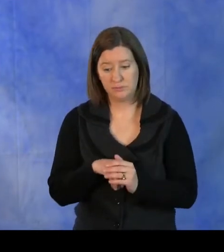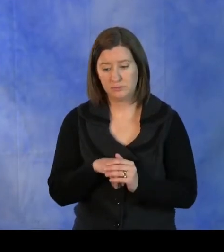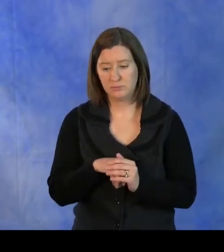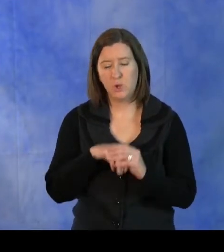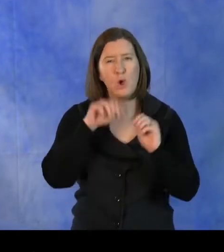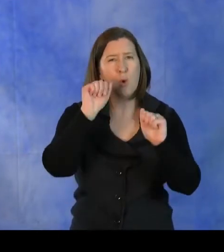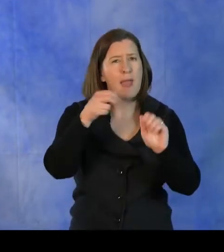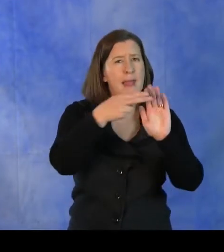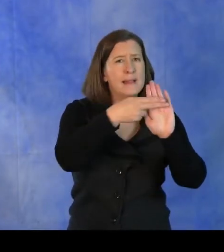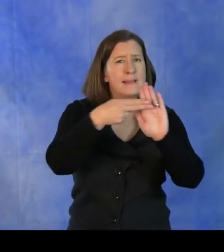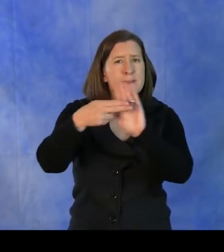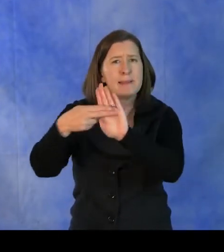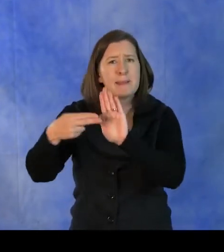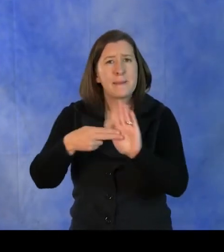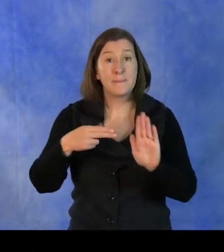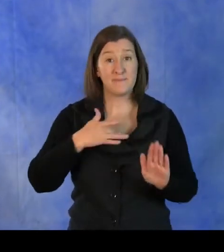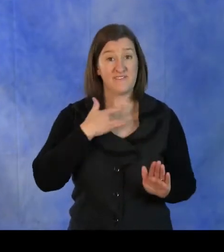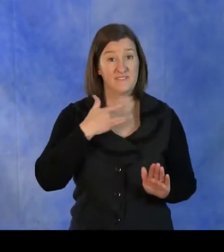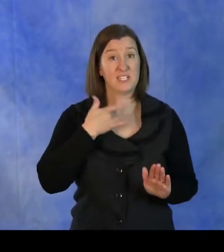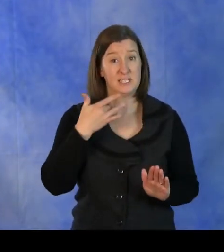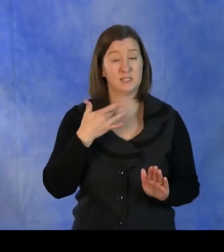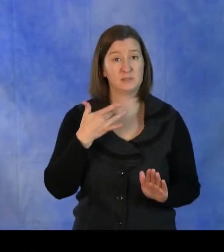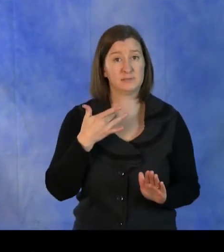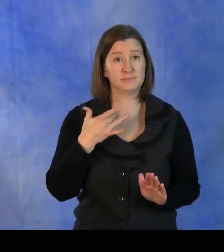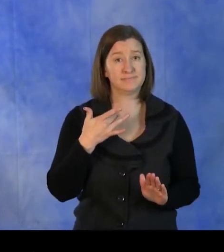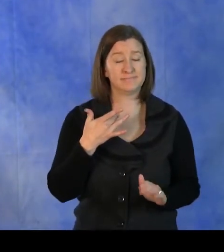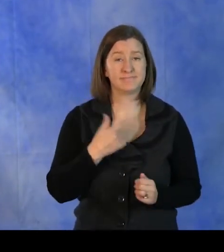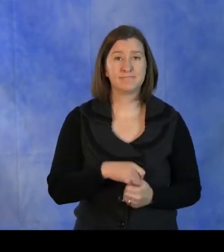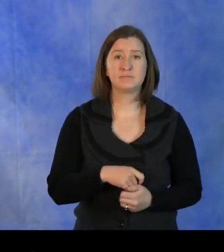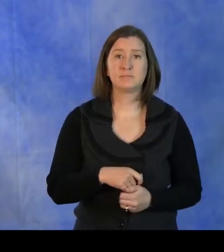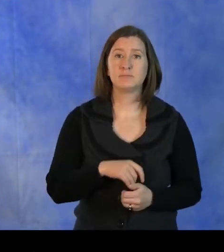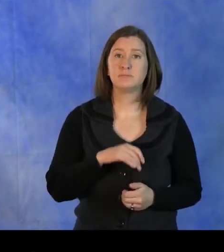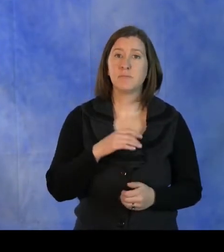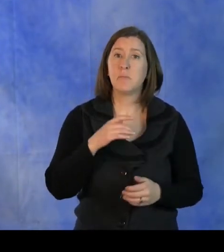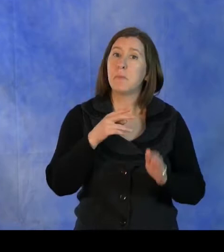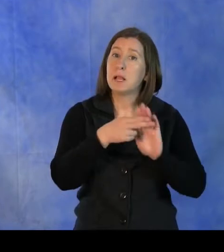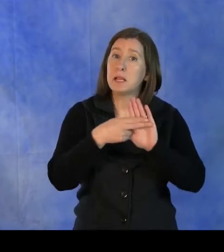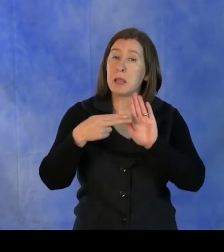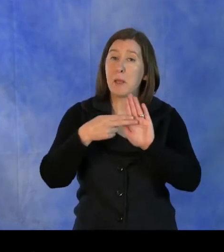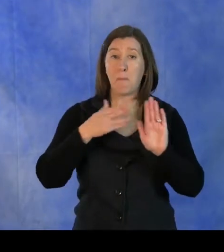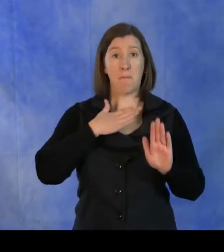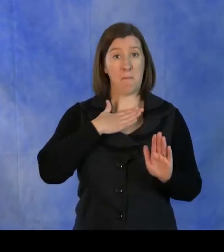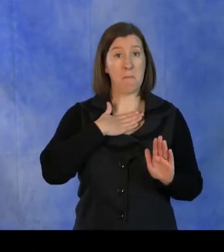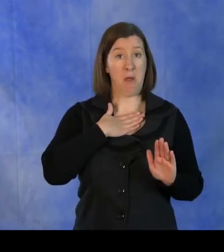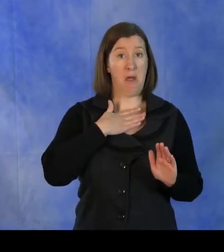For younger students, you can label feelings.